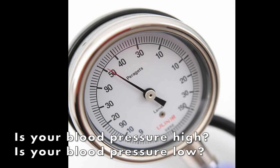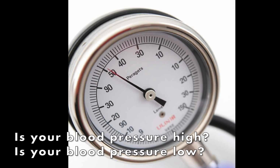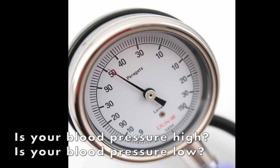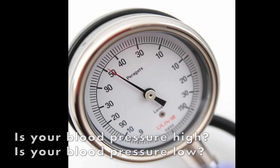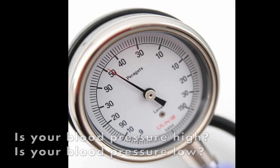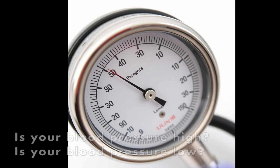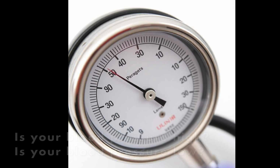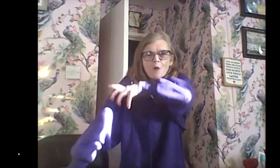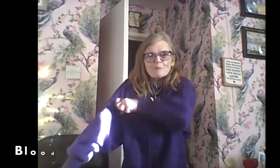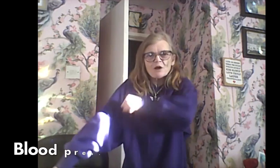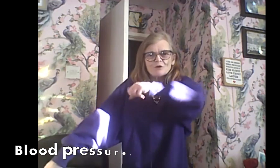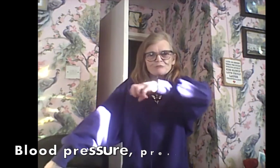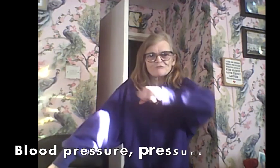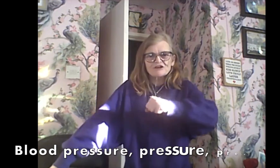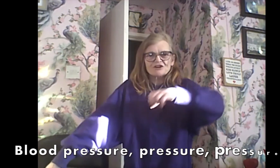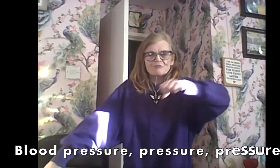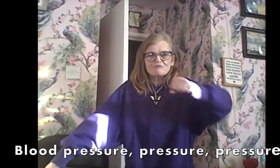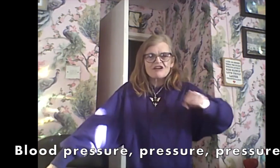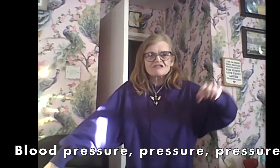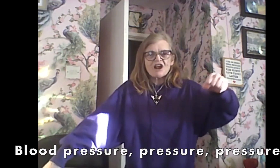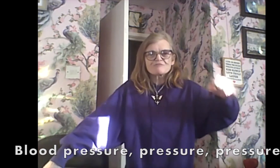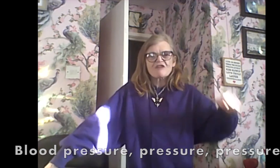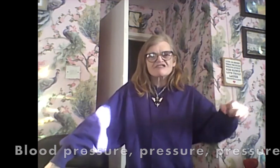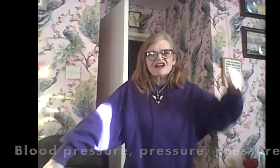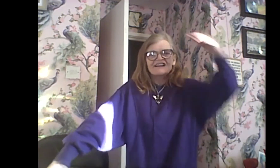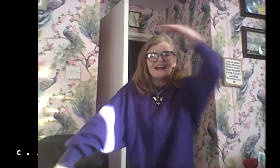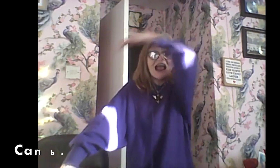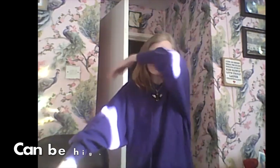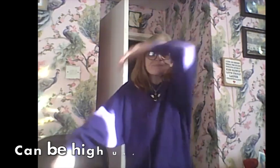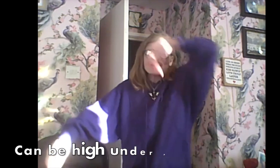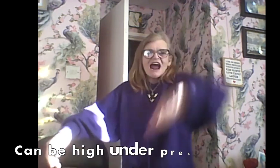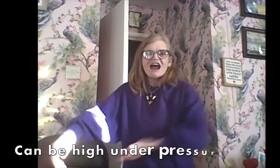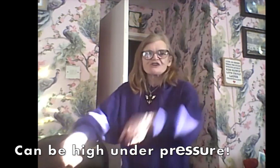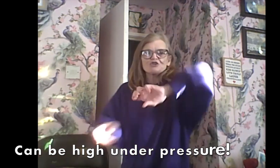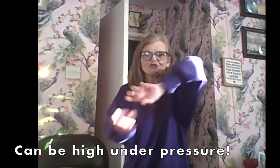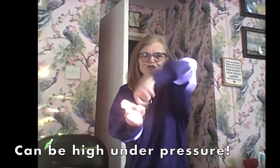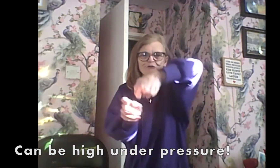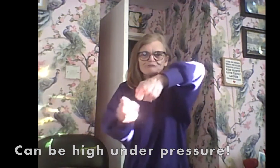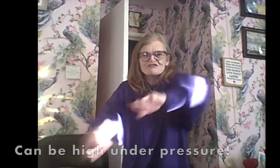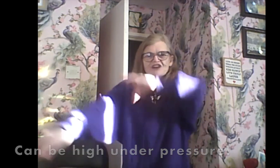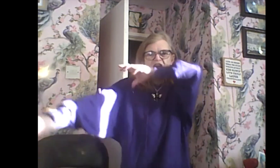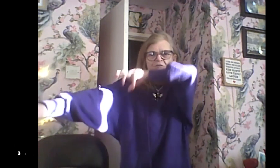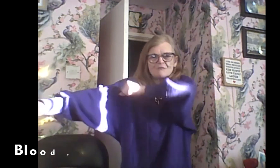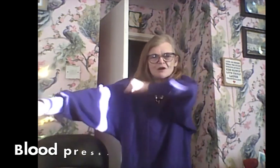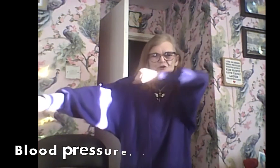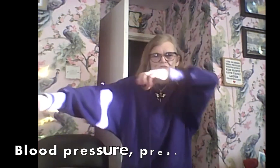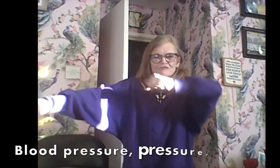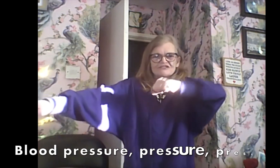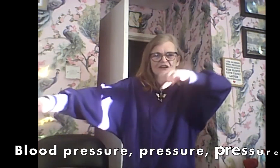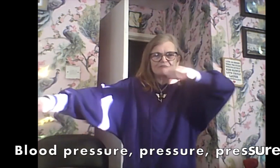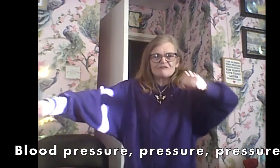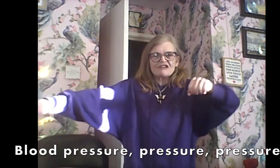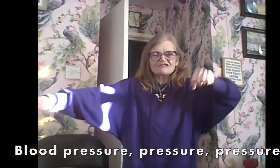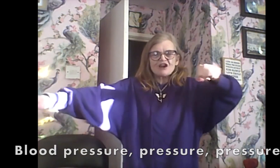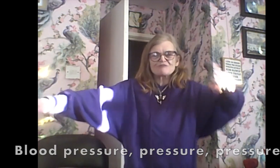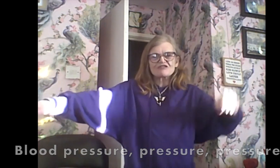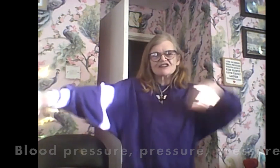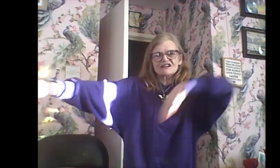pressure low? Blood pressure can be high under pressure. Blood pressure keep